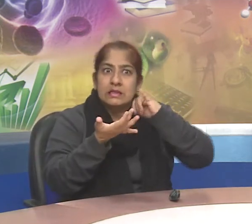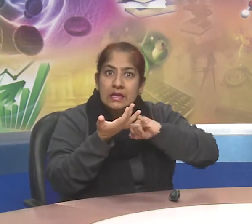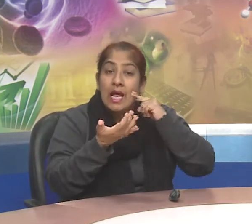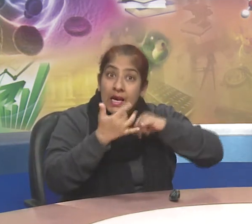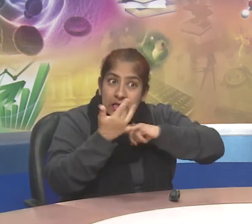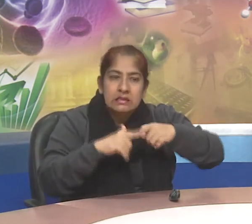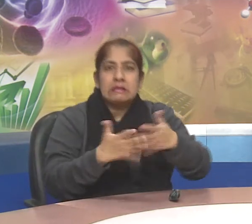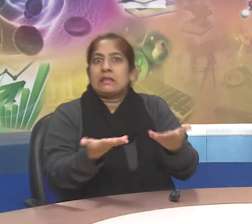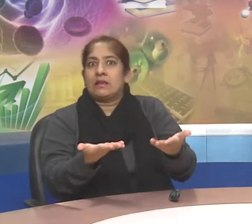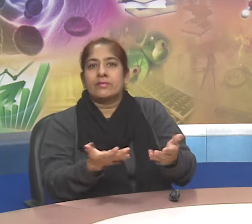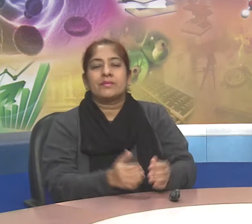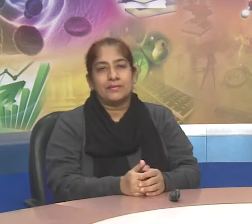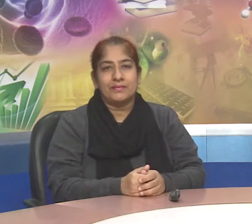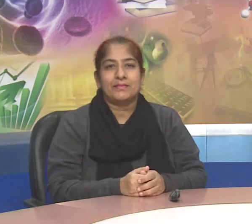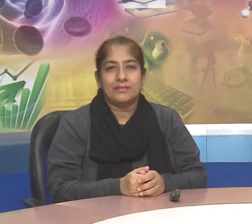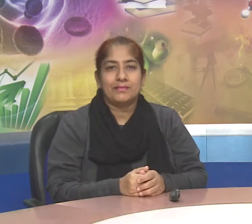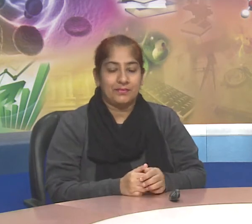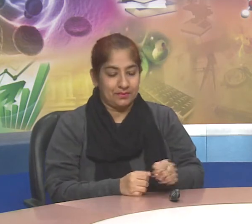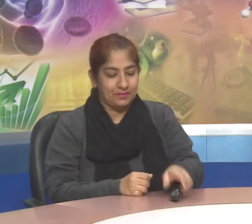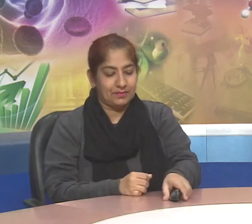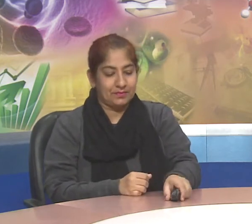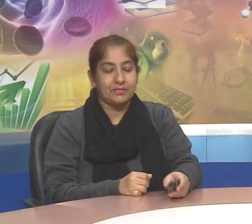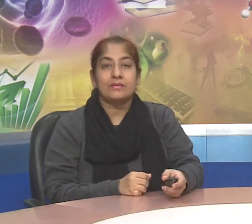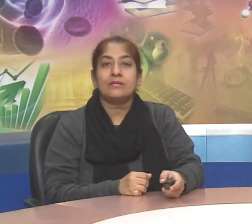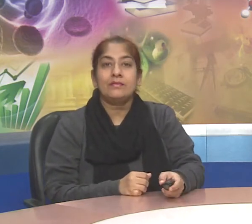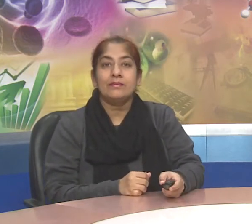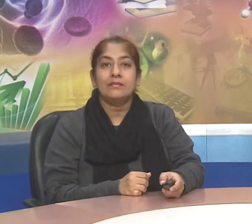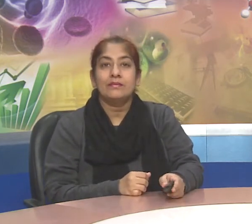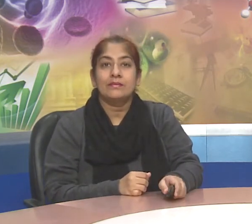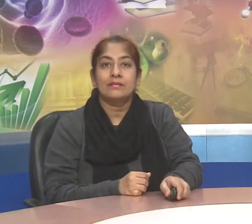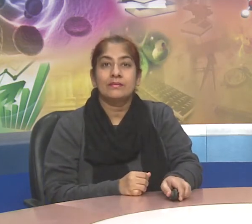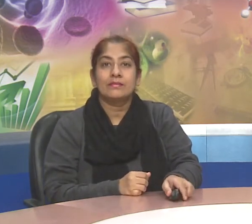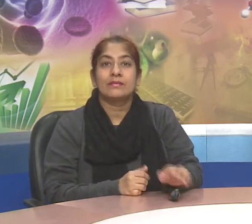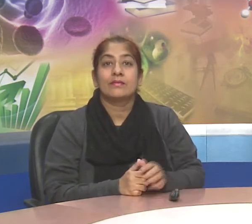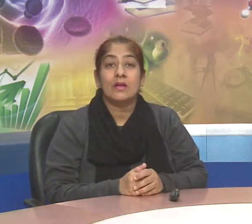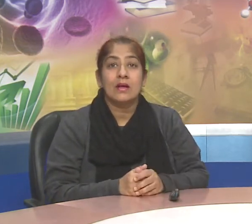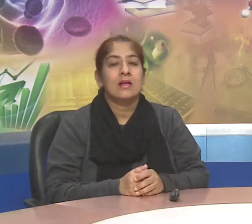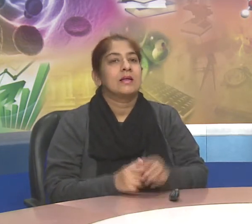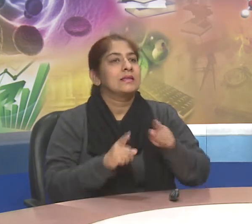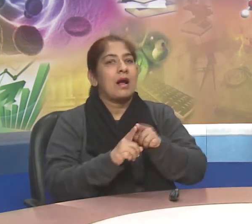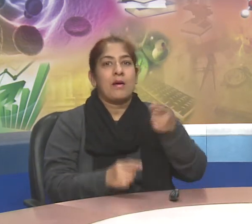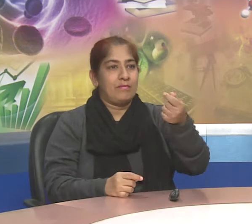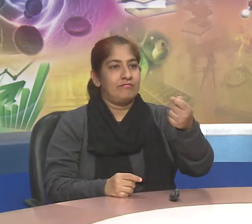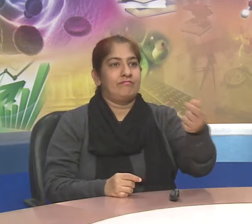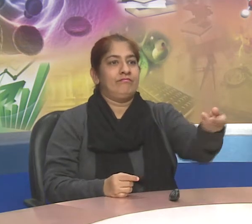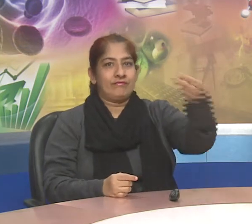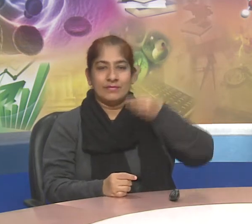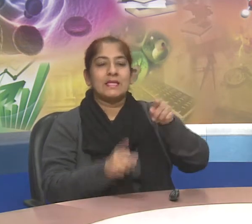sometimes the profit is not, or sometimes profit is gain. It means